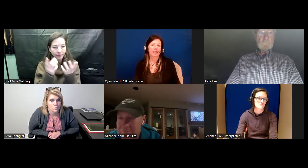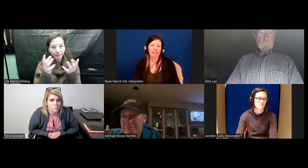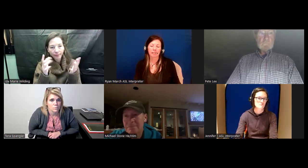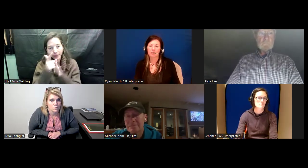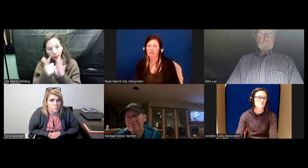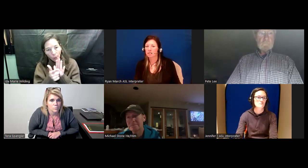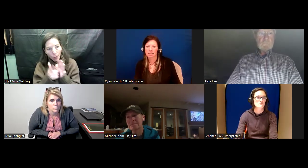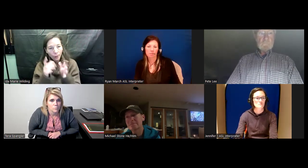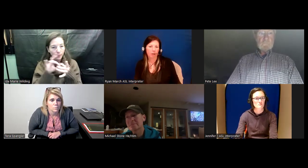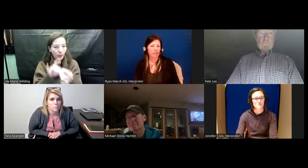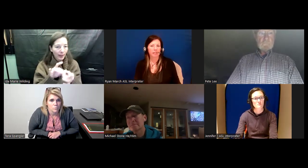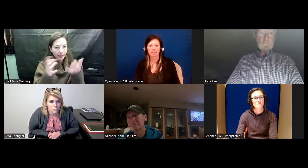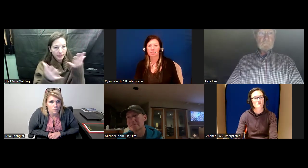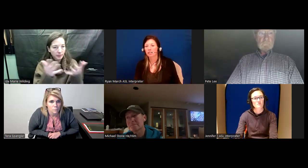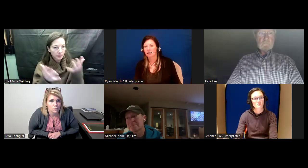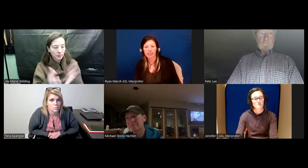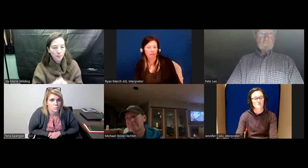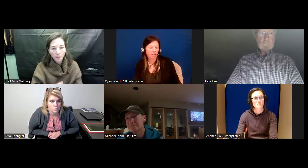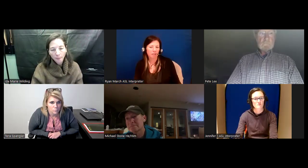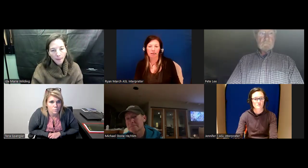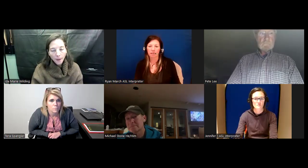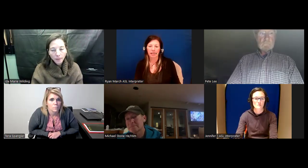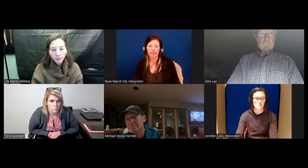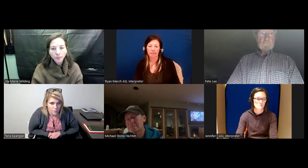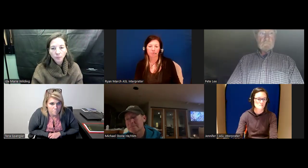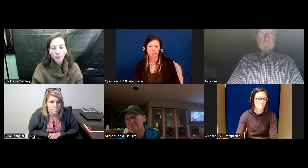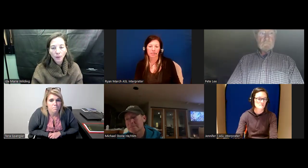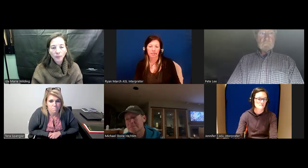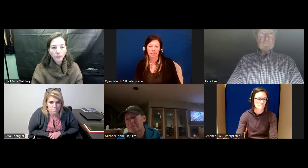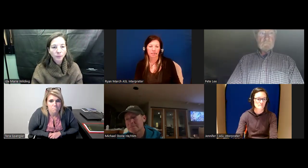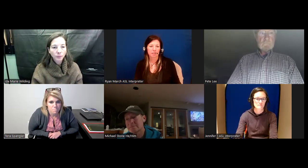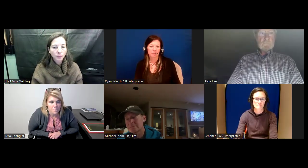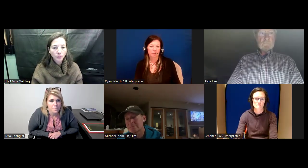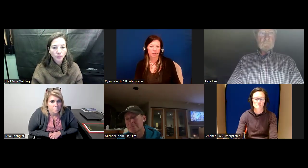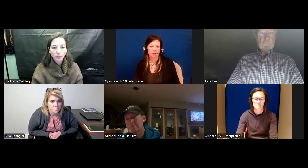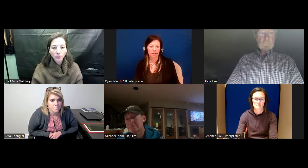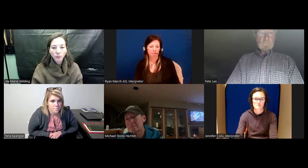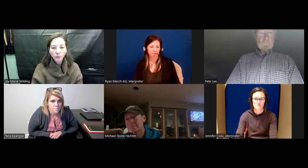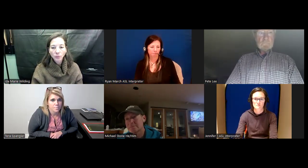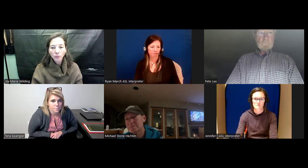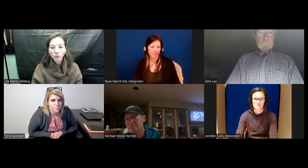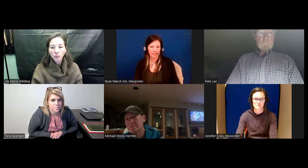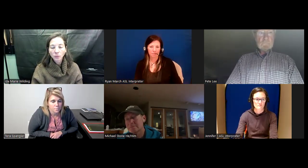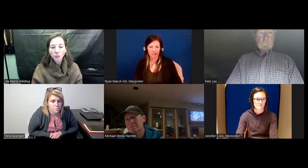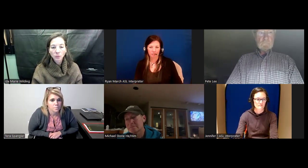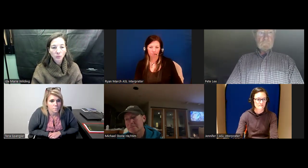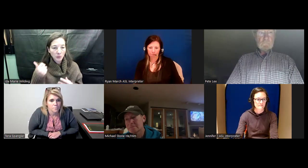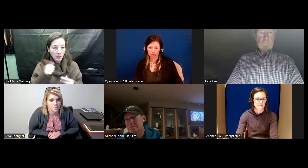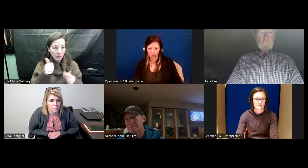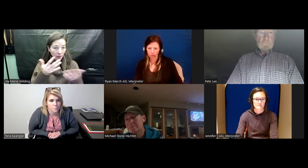the finance department, legal, all of that. Develop those